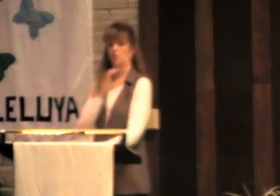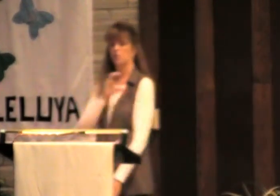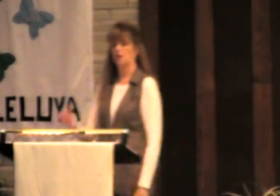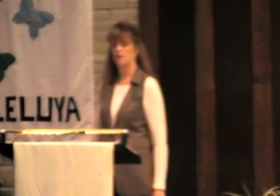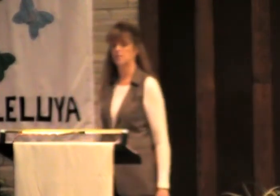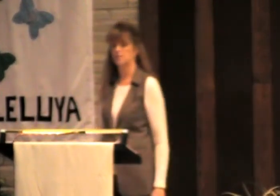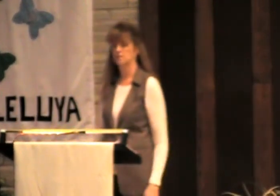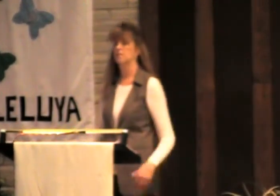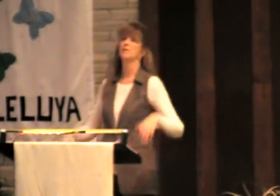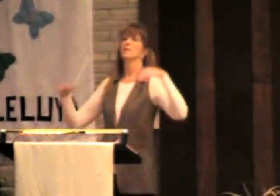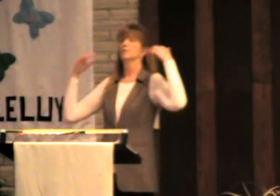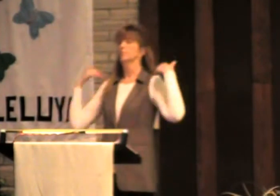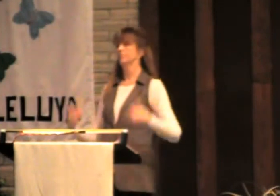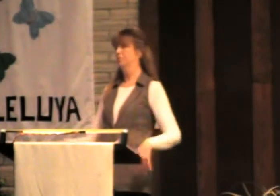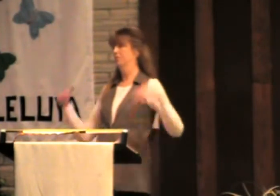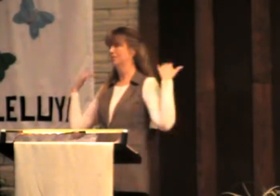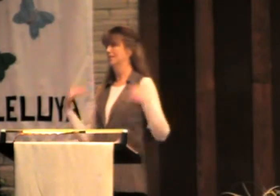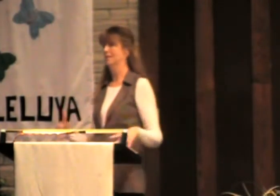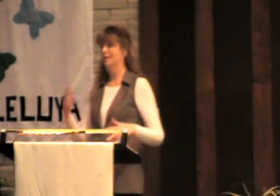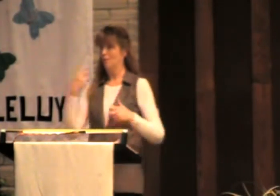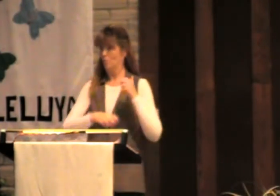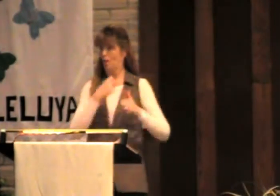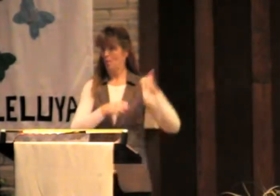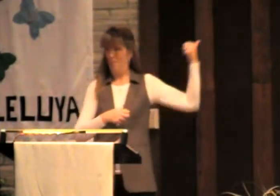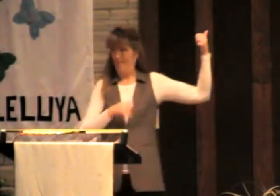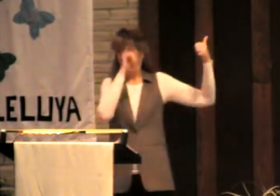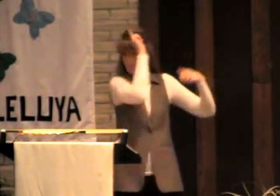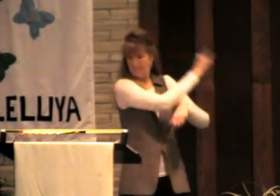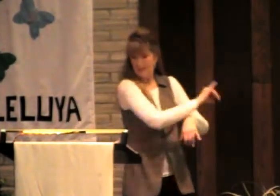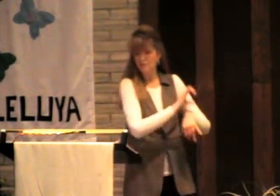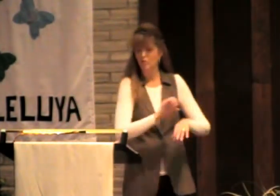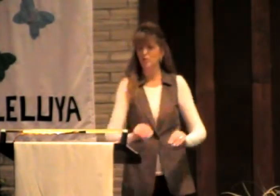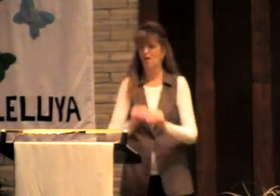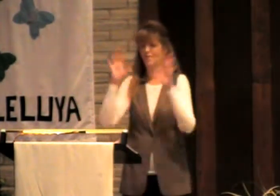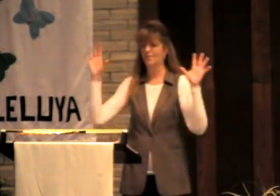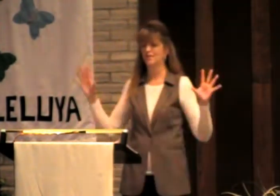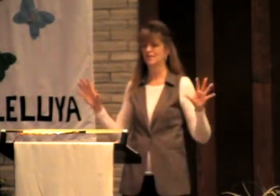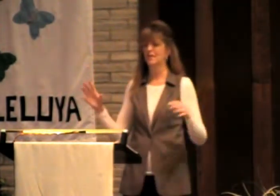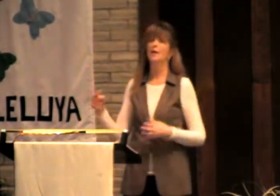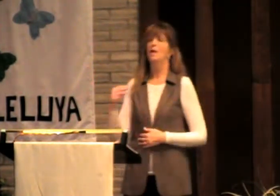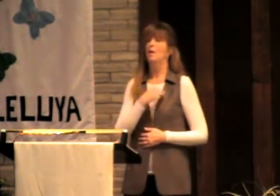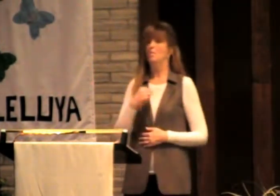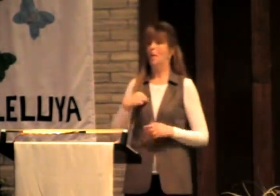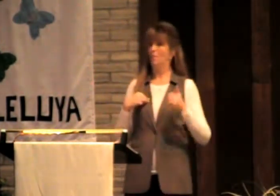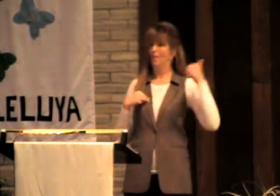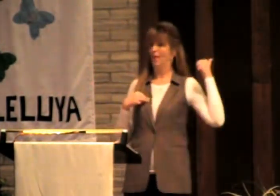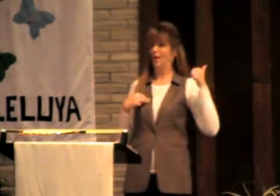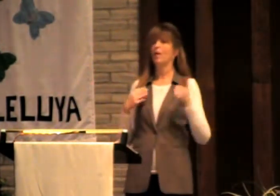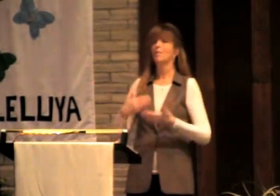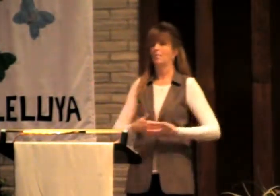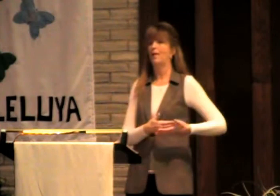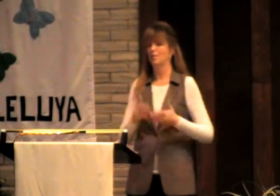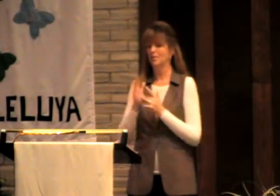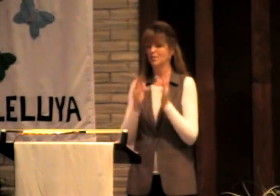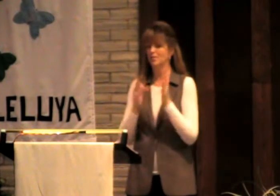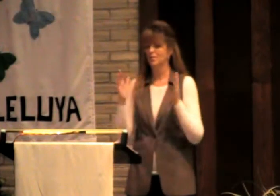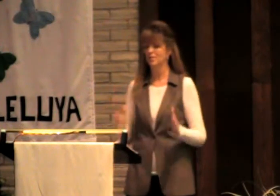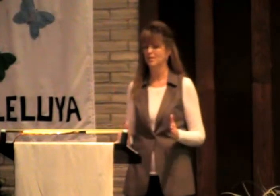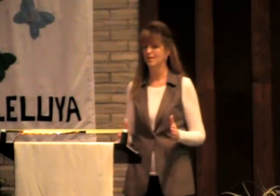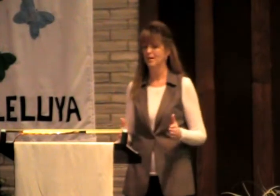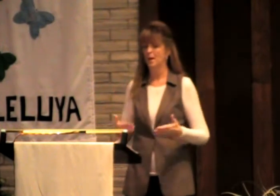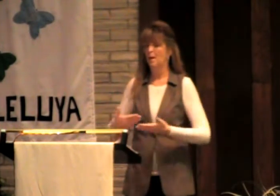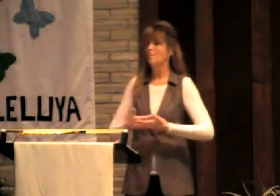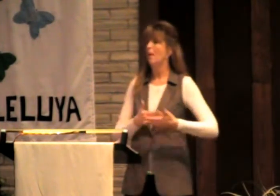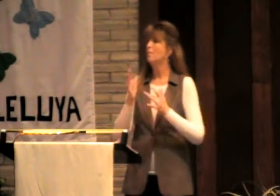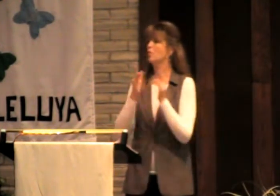Cephas.' Still another, 'I follow Christ.'" Is there a problem? There's a problem in that church. That's obvious. So